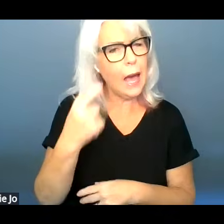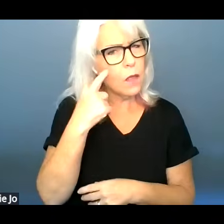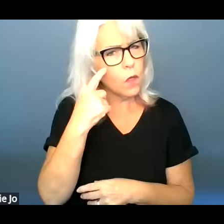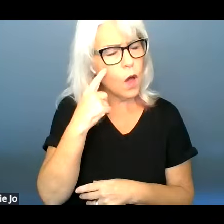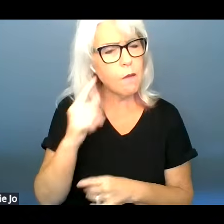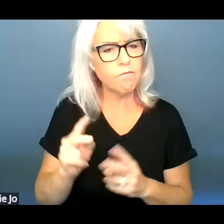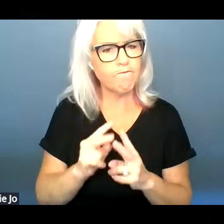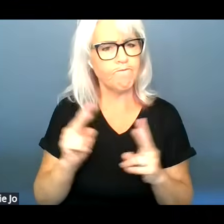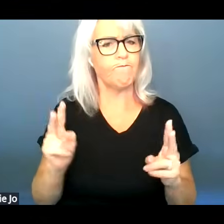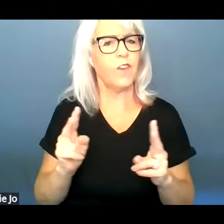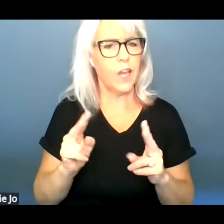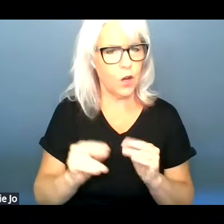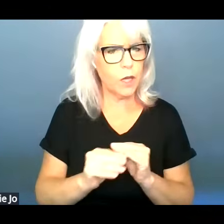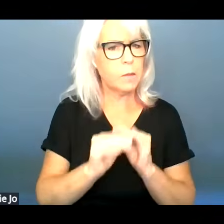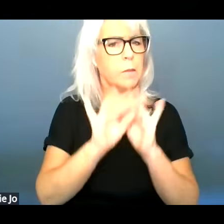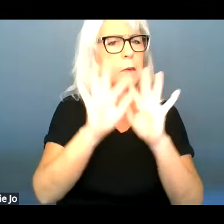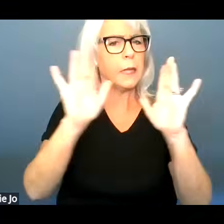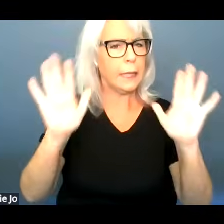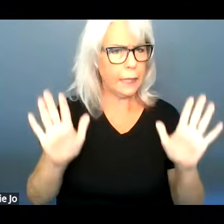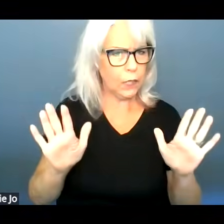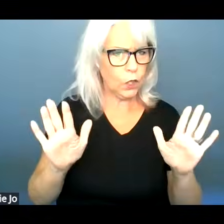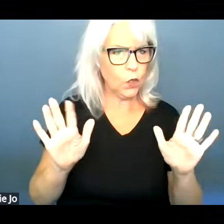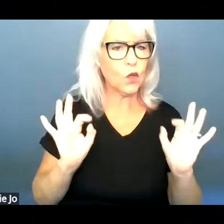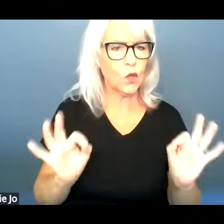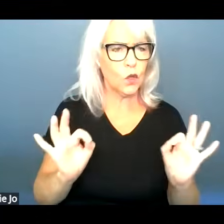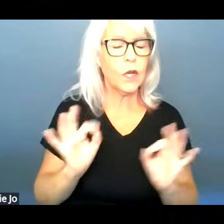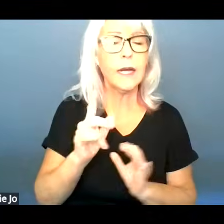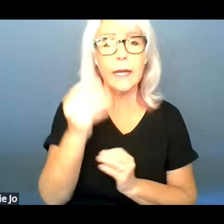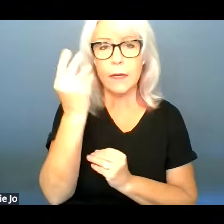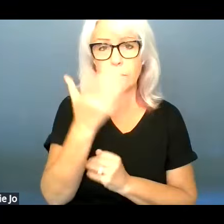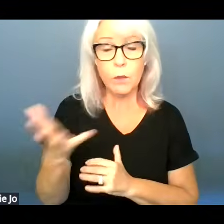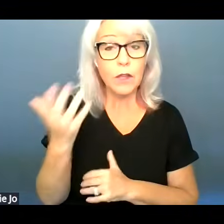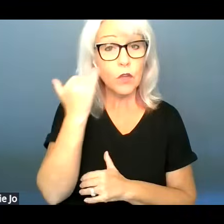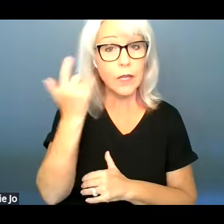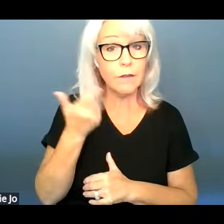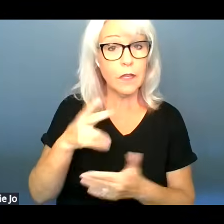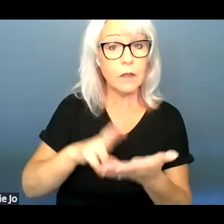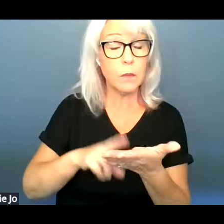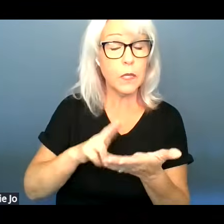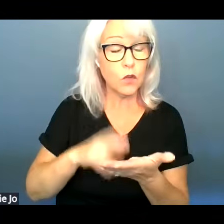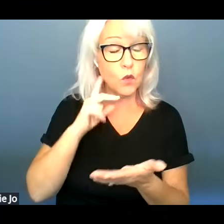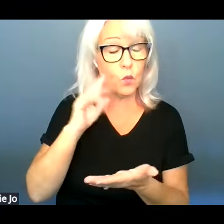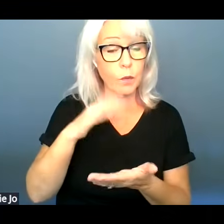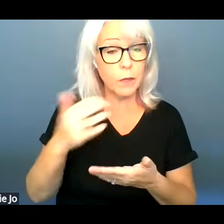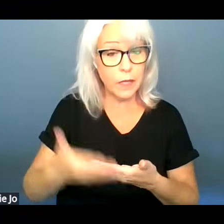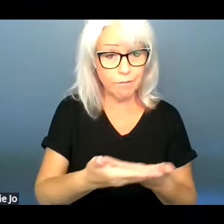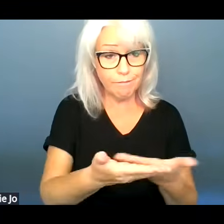information. And to me, this petition, if it was going to be brought forward,